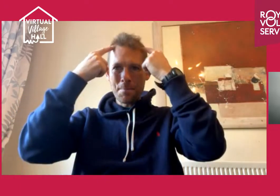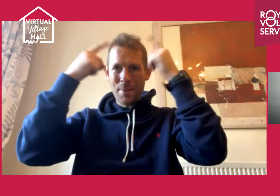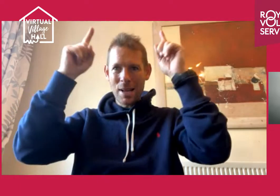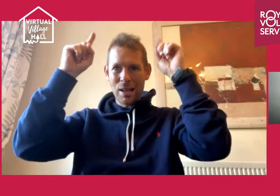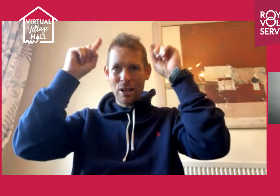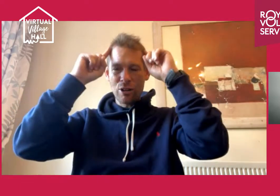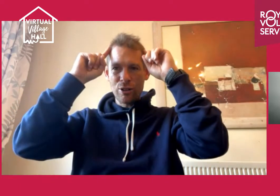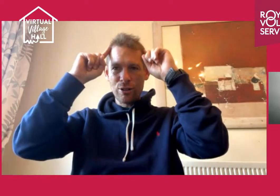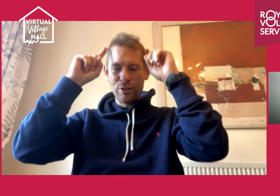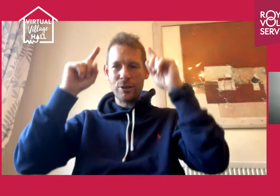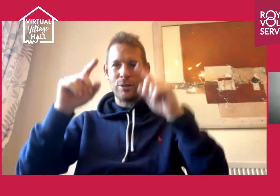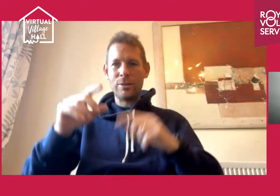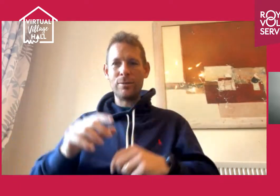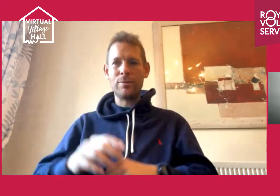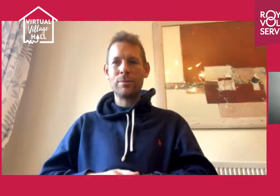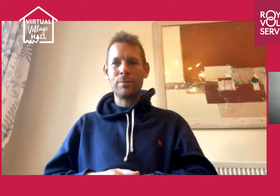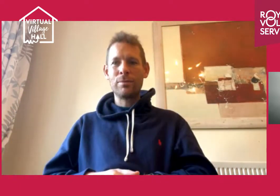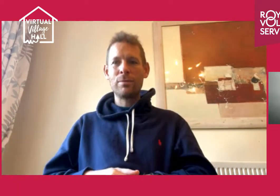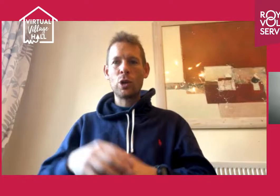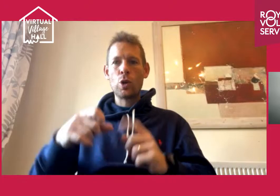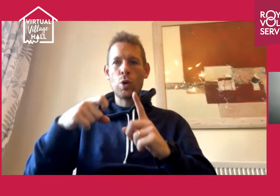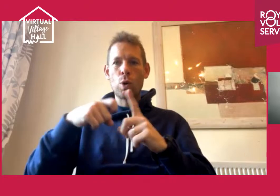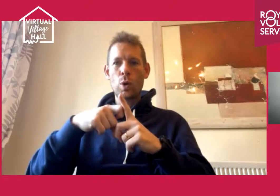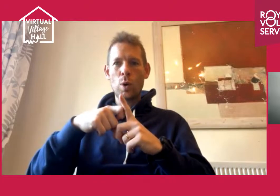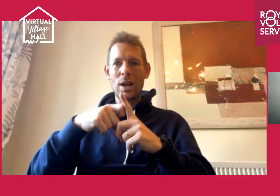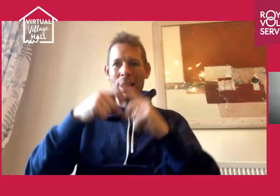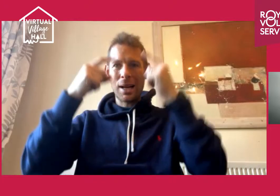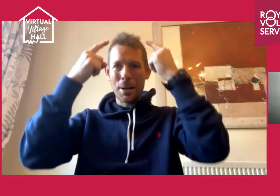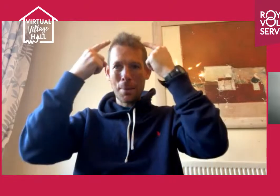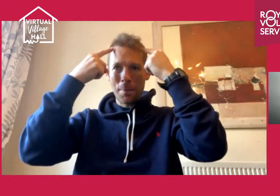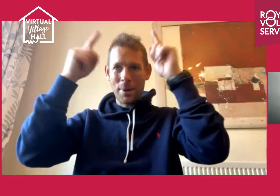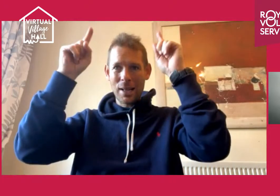And then we had koala bear, which was the K, and then koala bear.